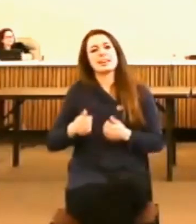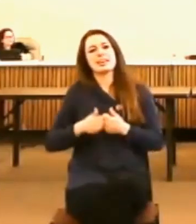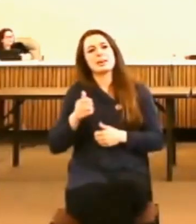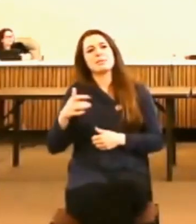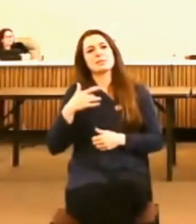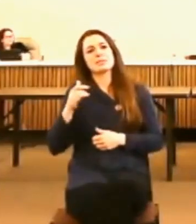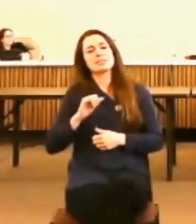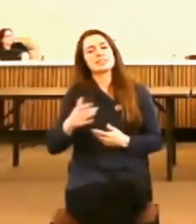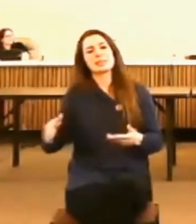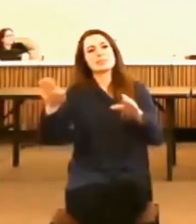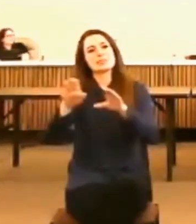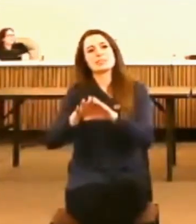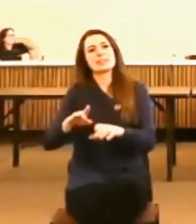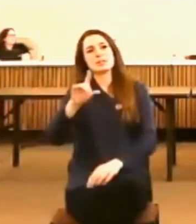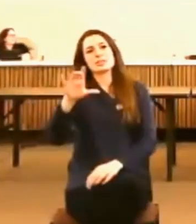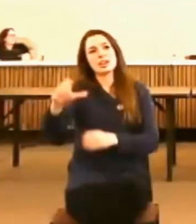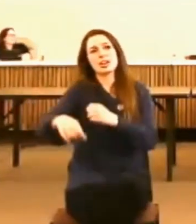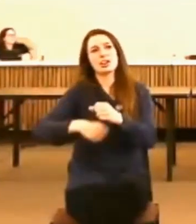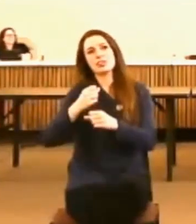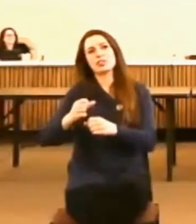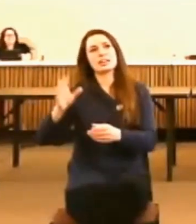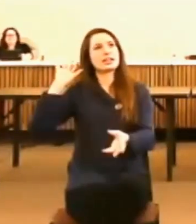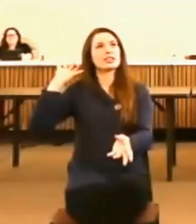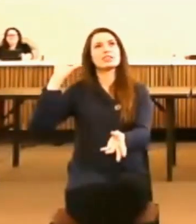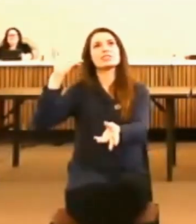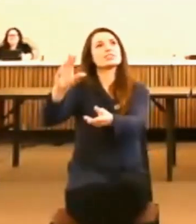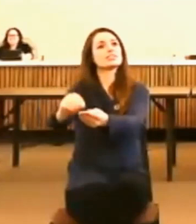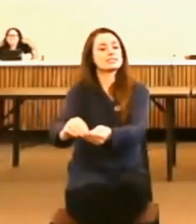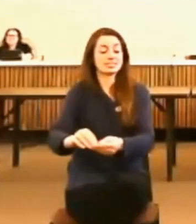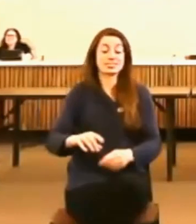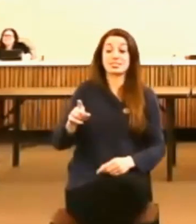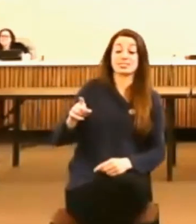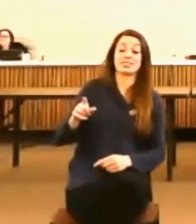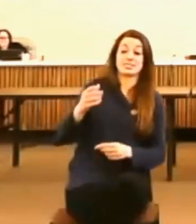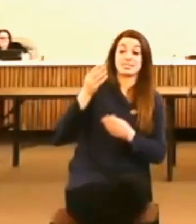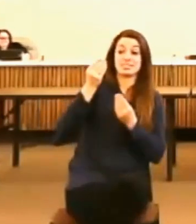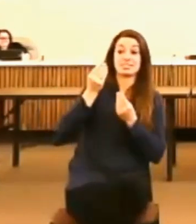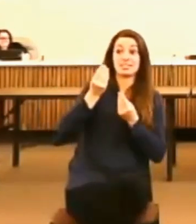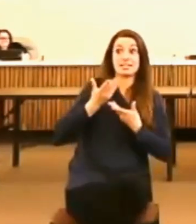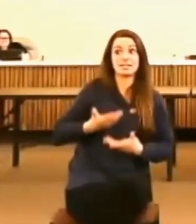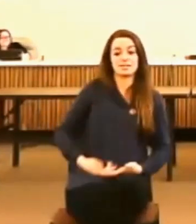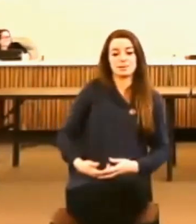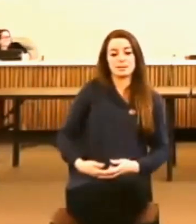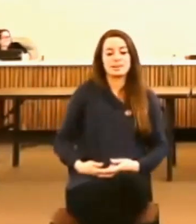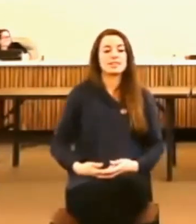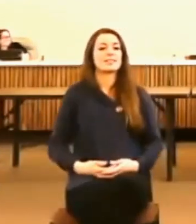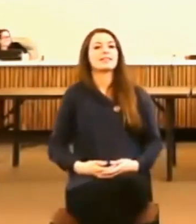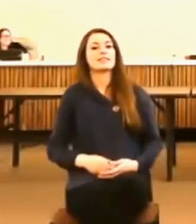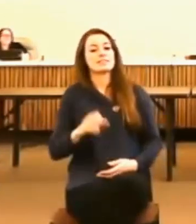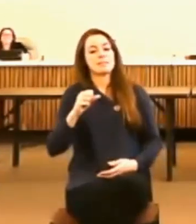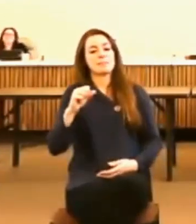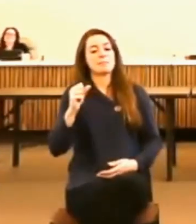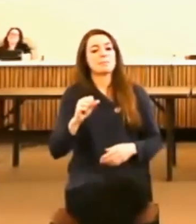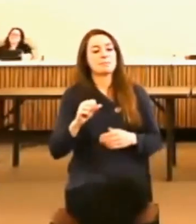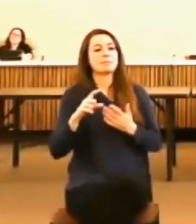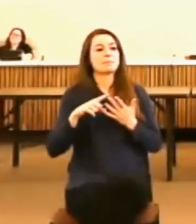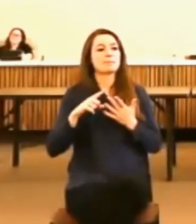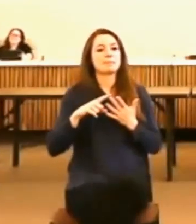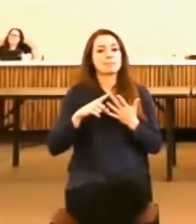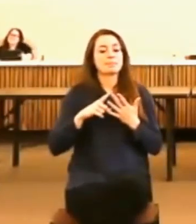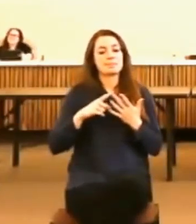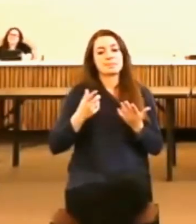the exclusion zone. A group of scientists looked at the feral dogs, of which there are now